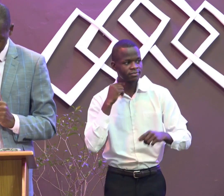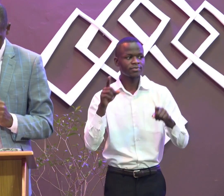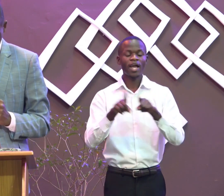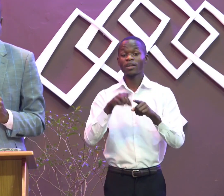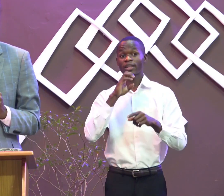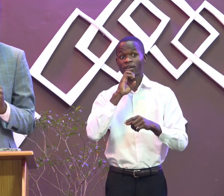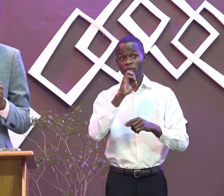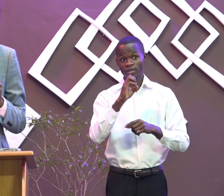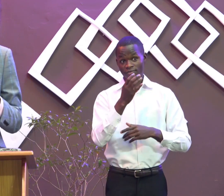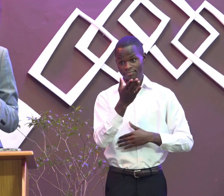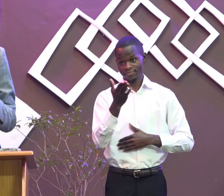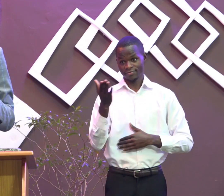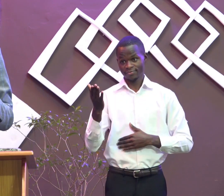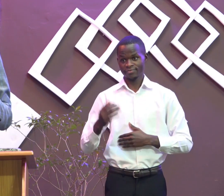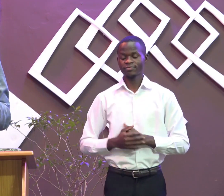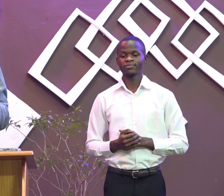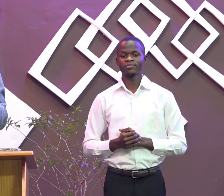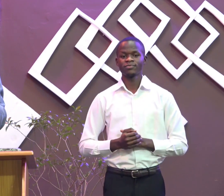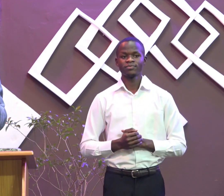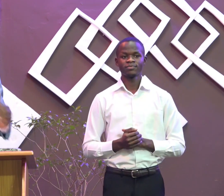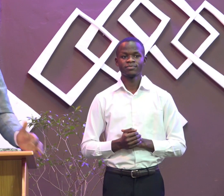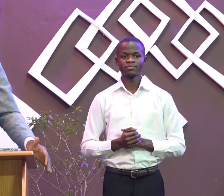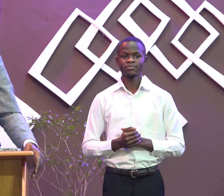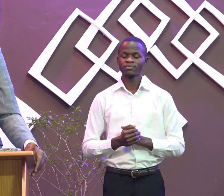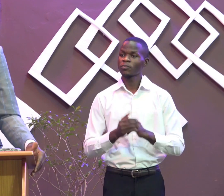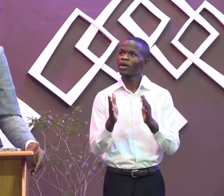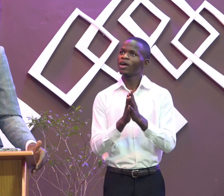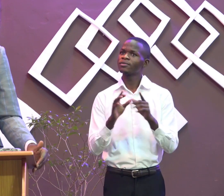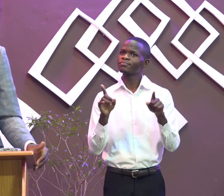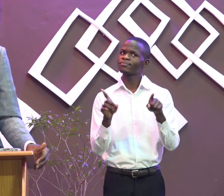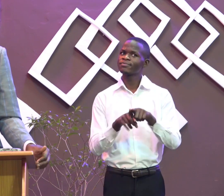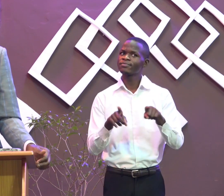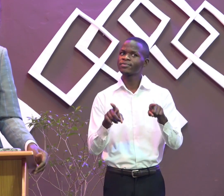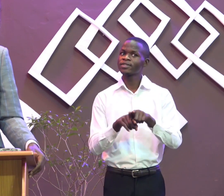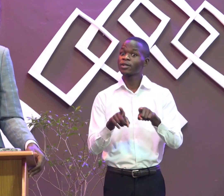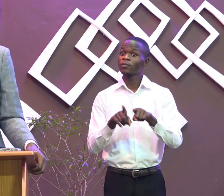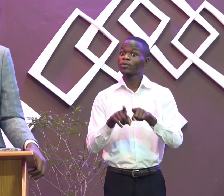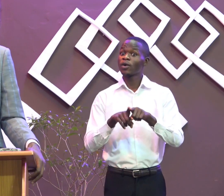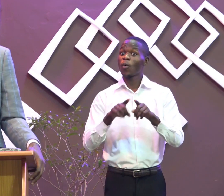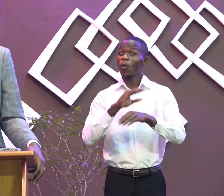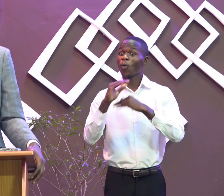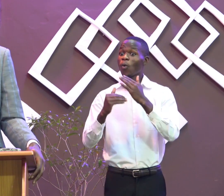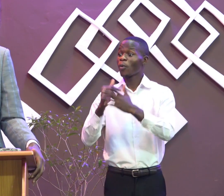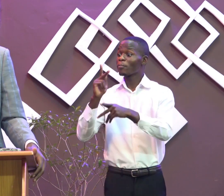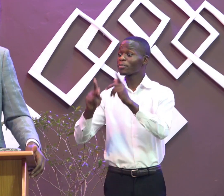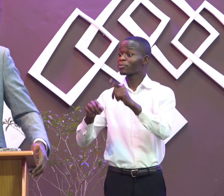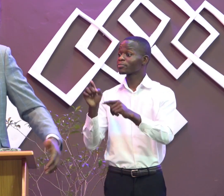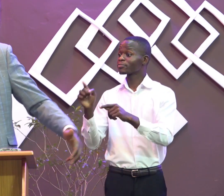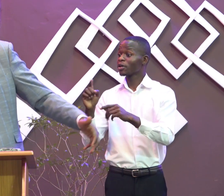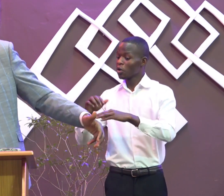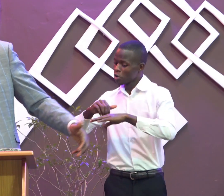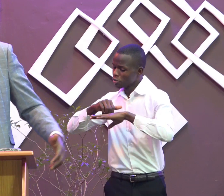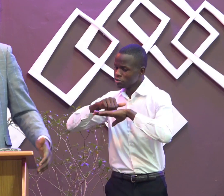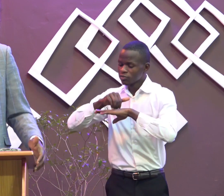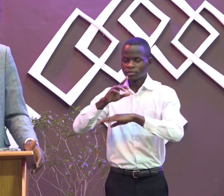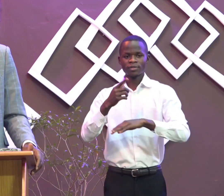down as the elders together with the pastors. Era by the way be bantumye n'okujja okuyimirira wano. Emabega wange ndiyo